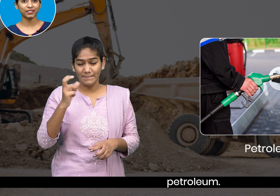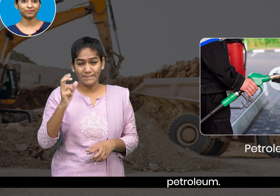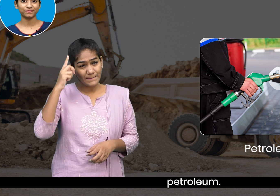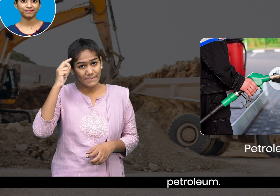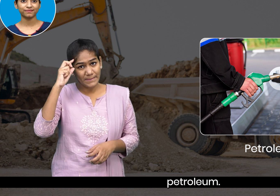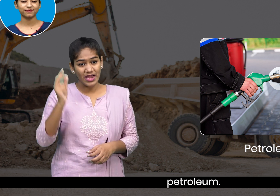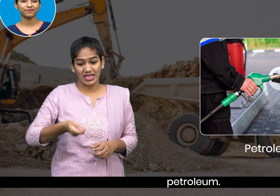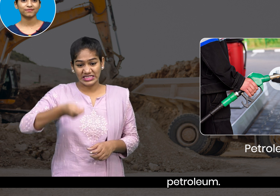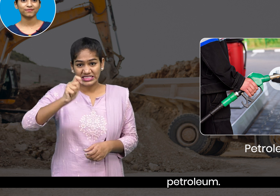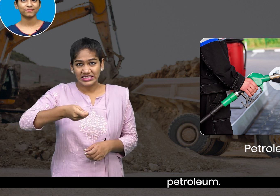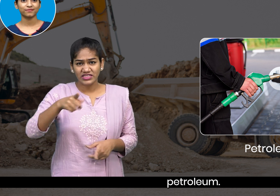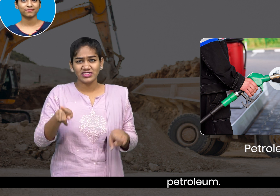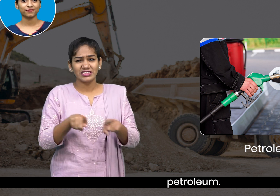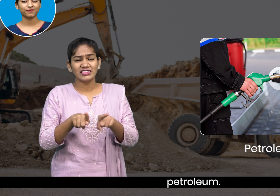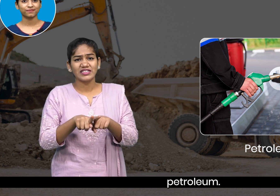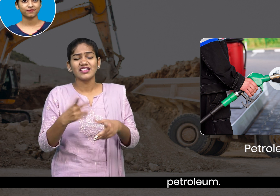petroleum.